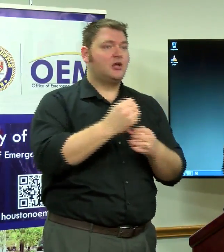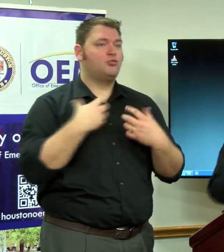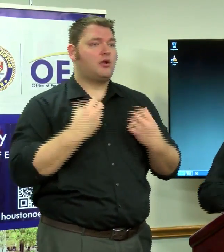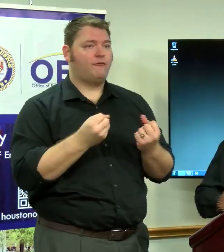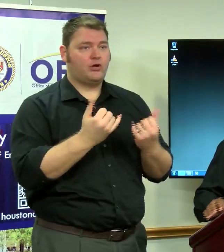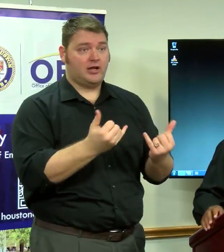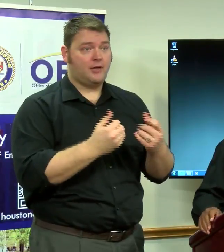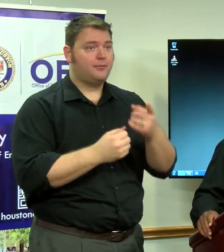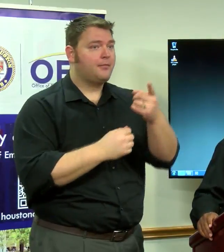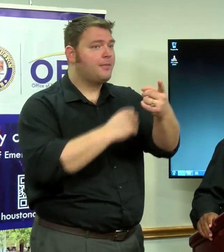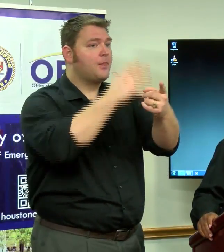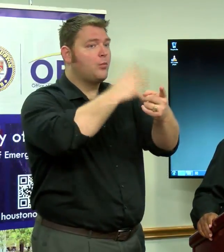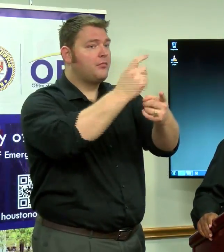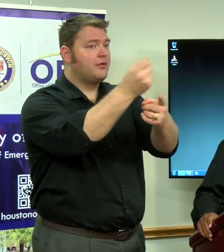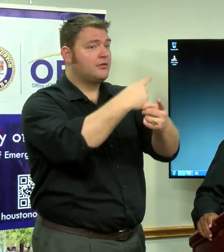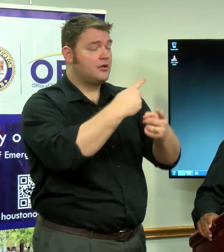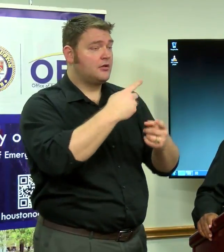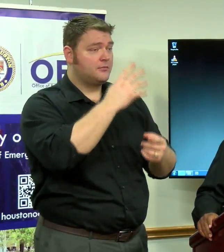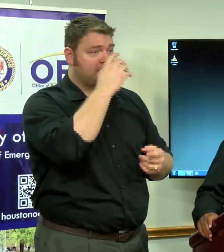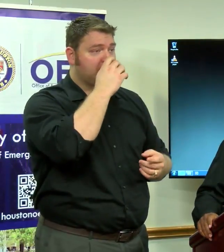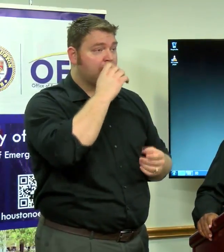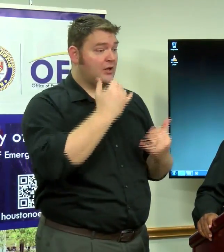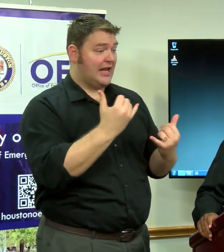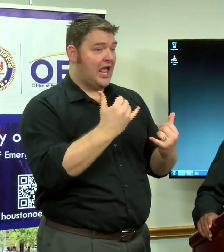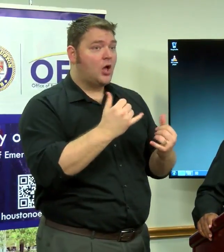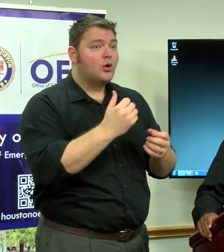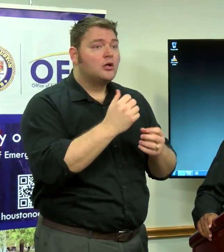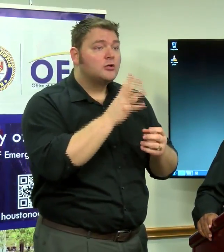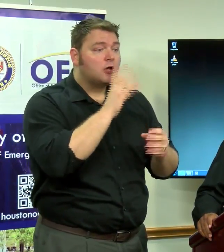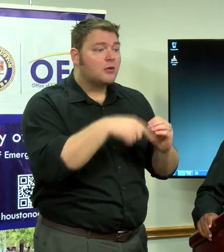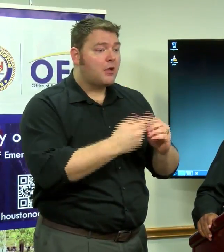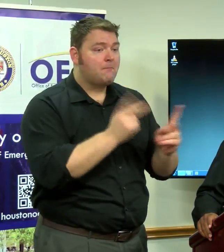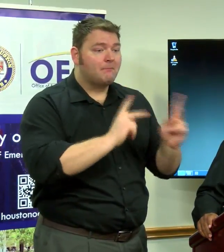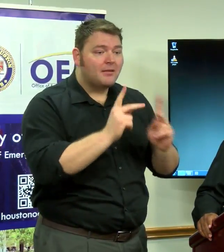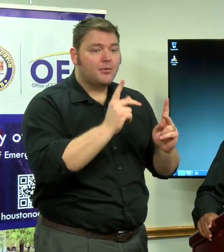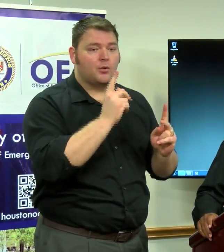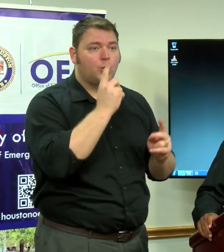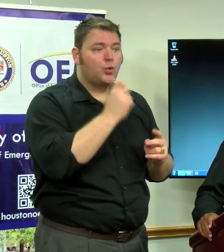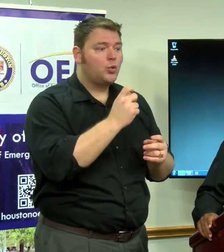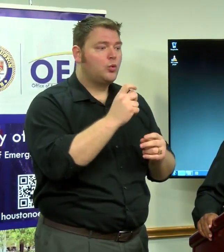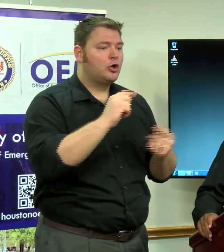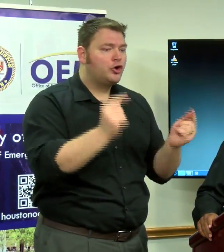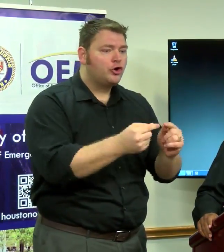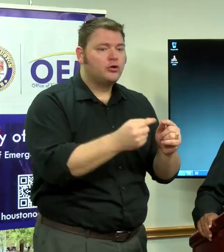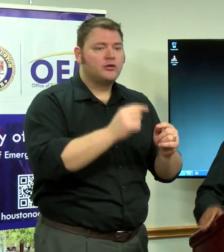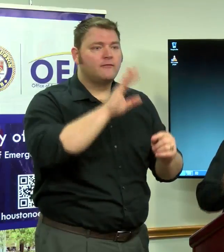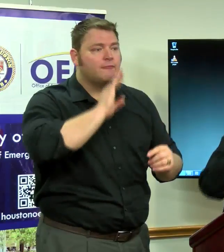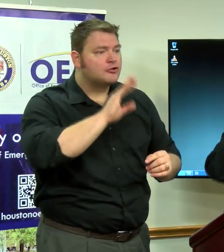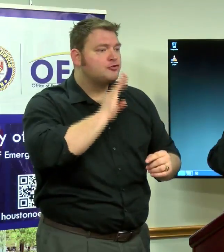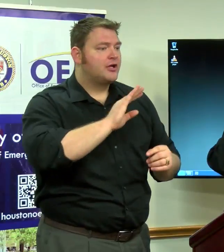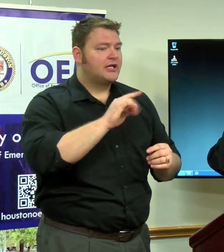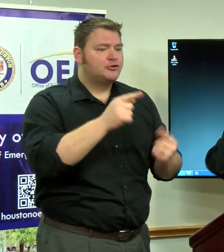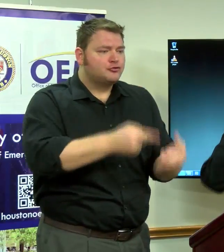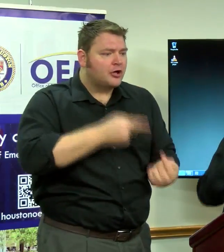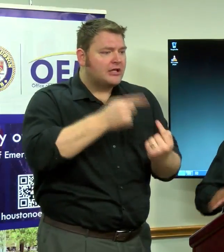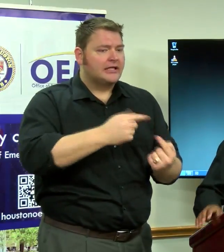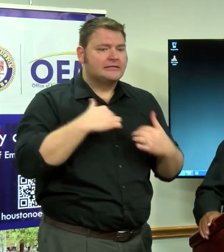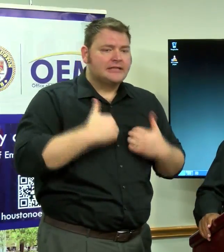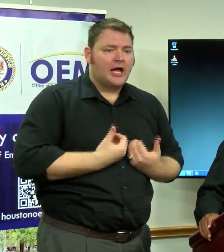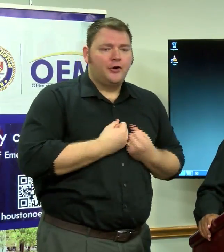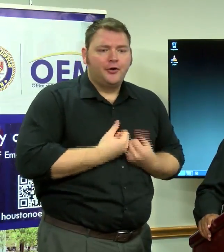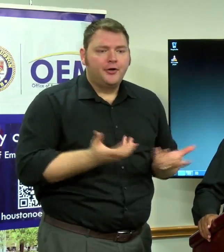Mayor, Yes, in Cynthia. terms of the humanity of this event, Yes. so many of our friends and neighbors are frustrated, they're struggling, they're